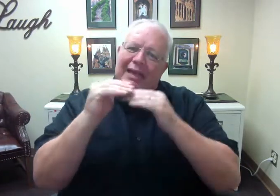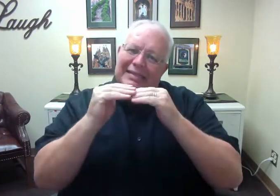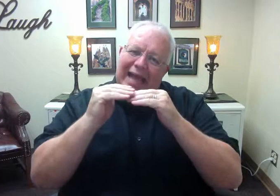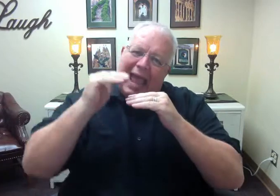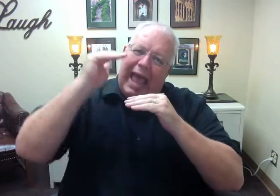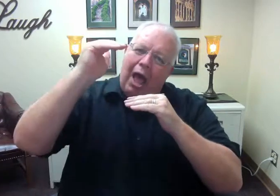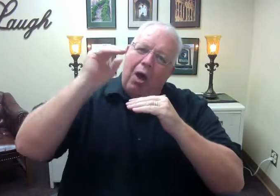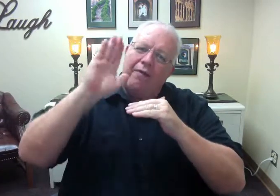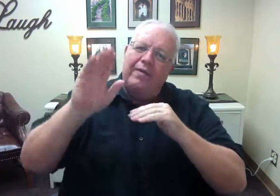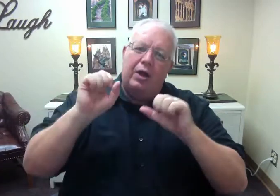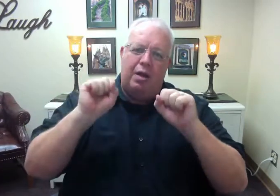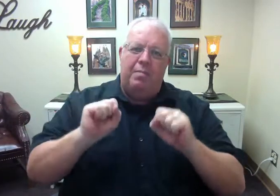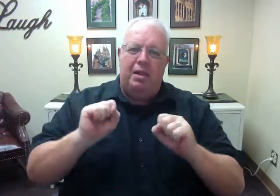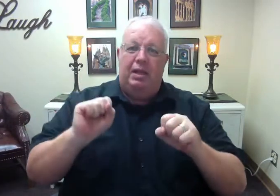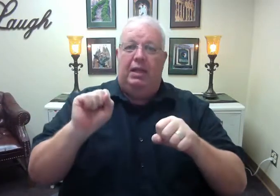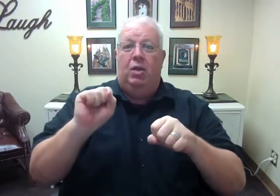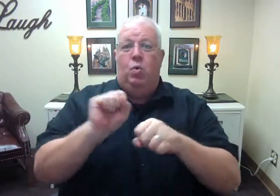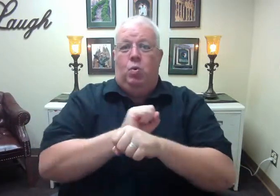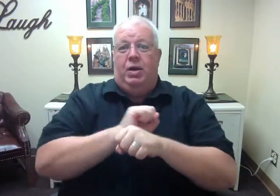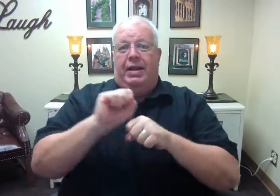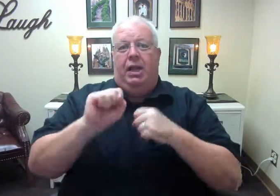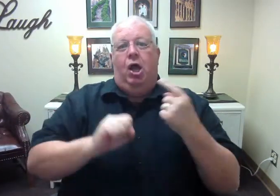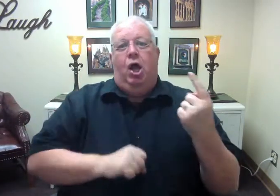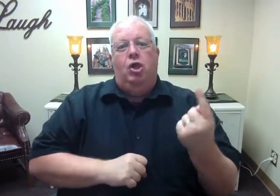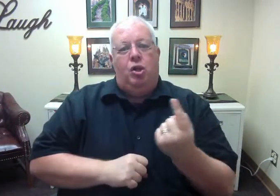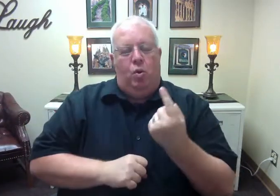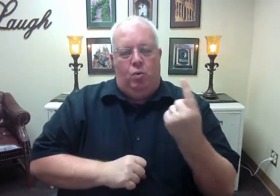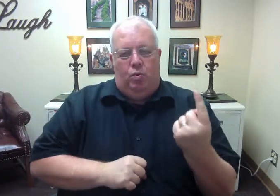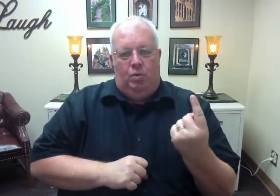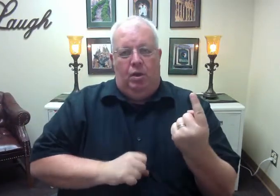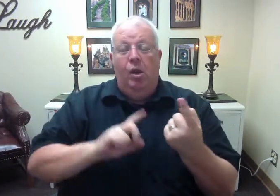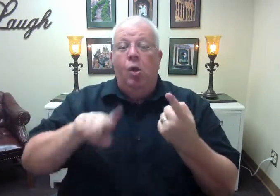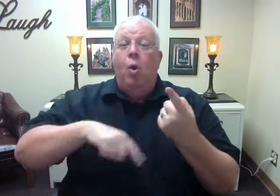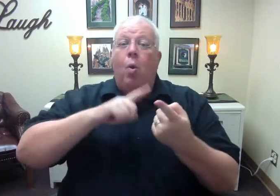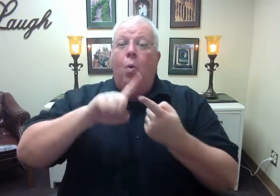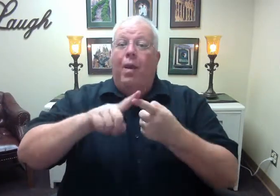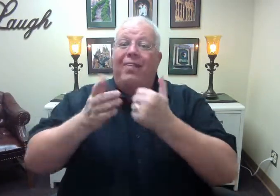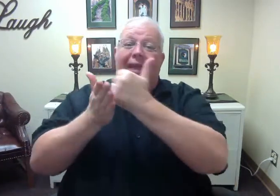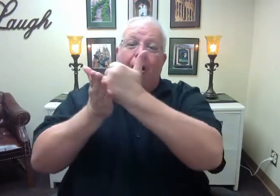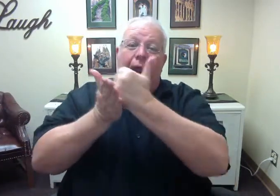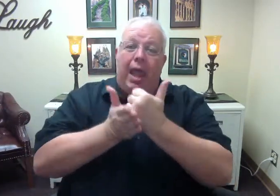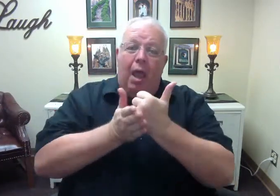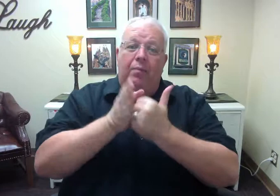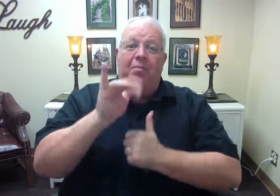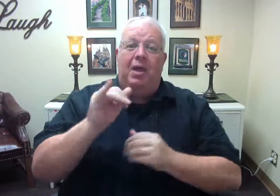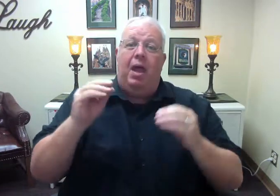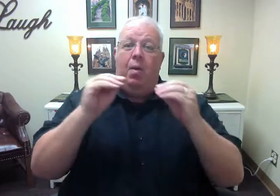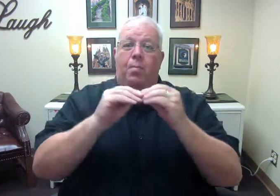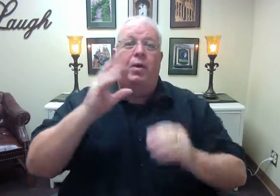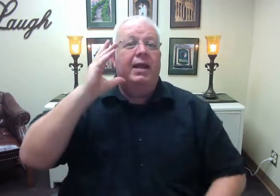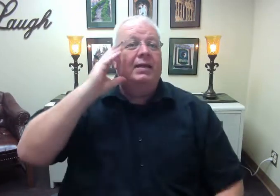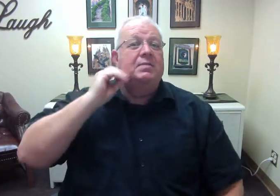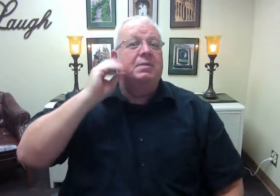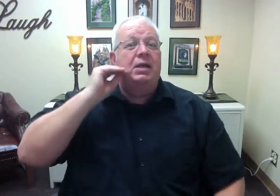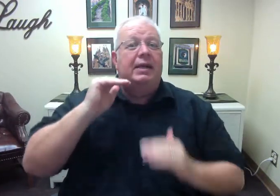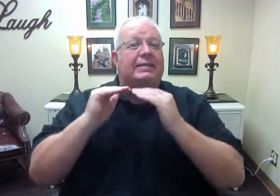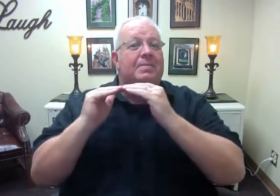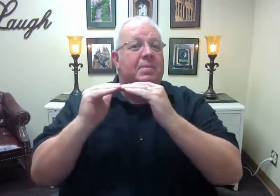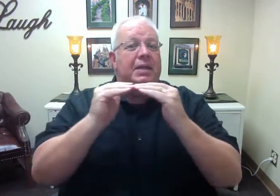When they are helped by a more experienced peer or by a teacher, that is when